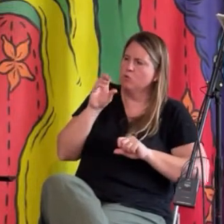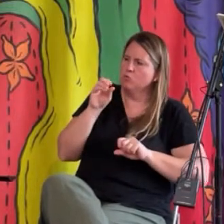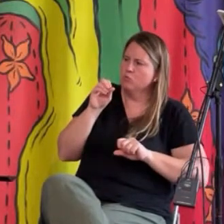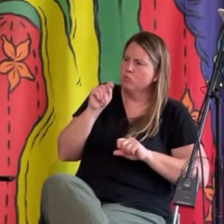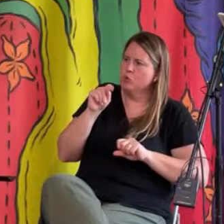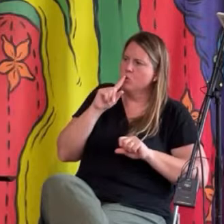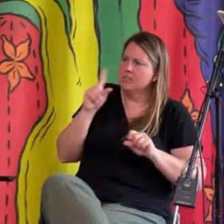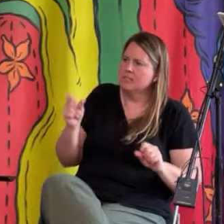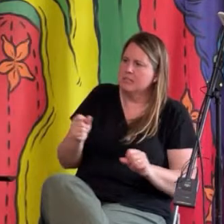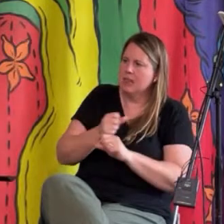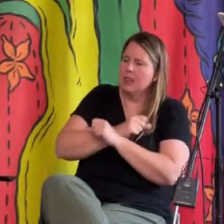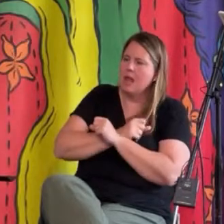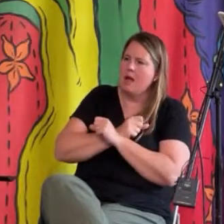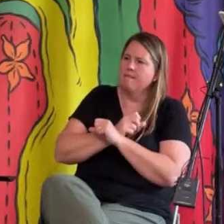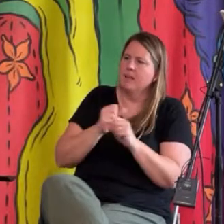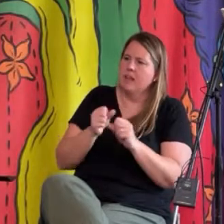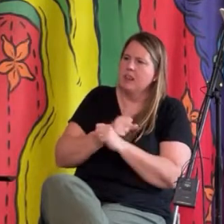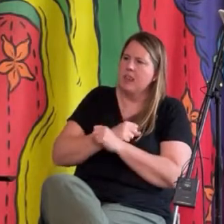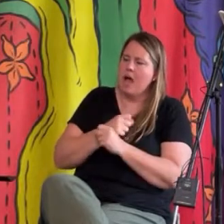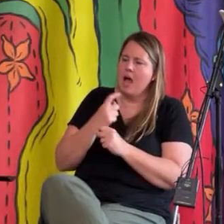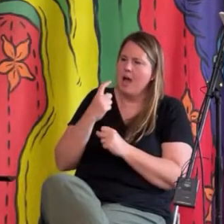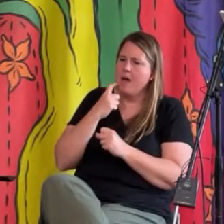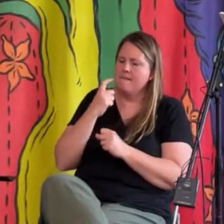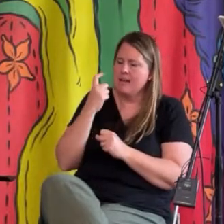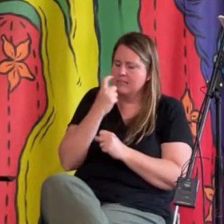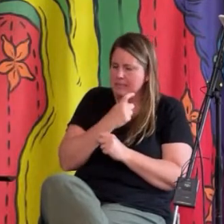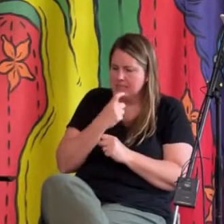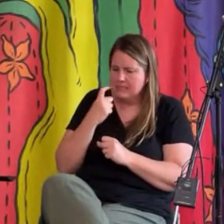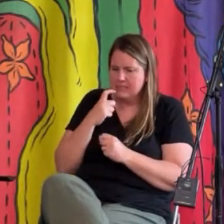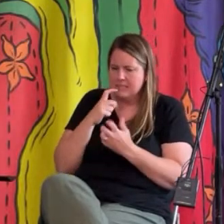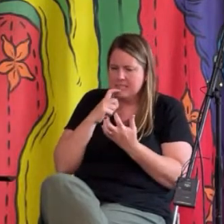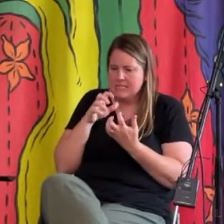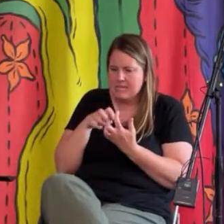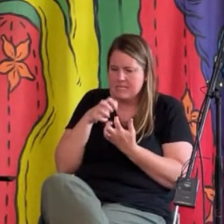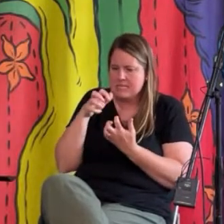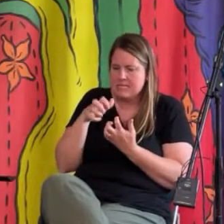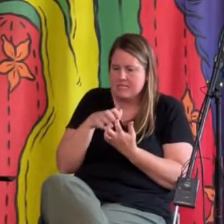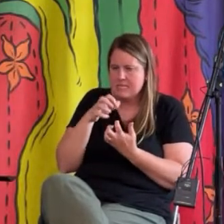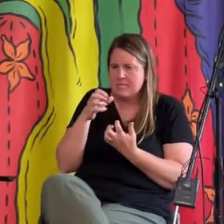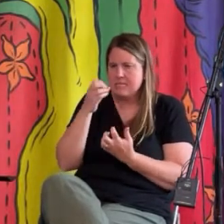love, which has teeth and eats.